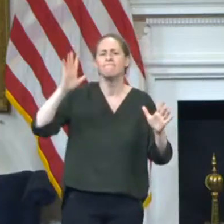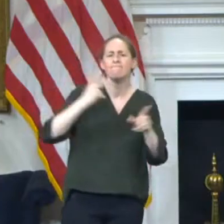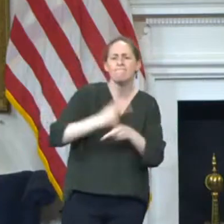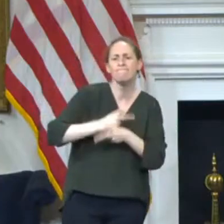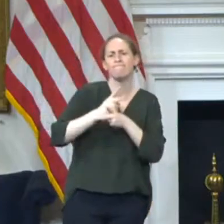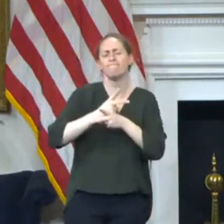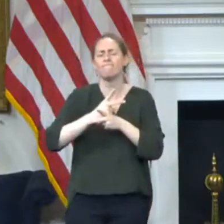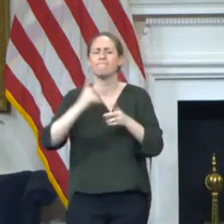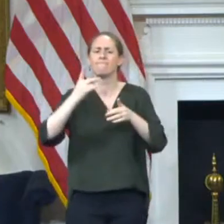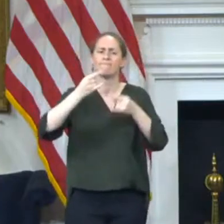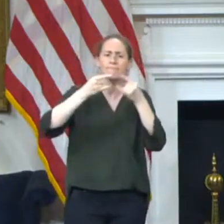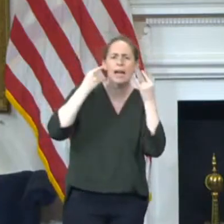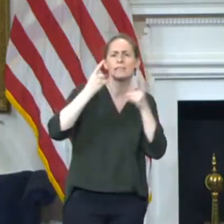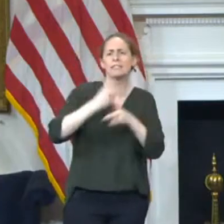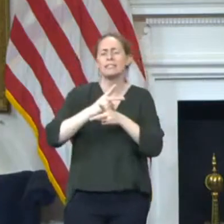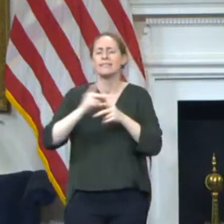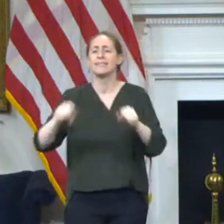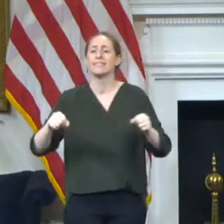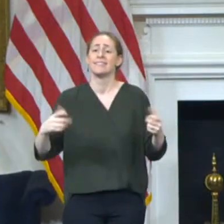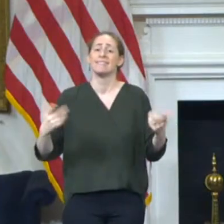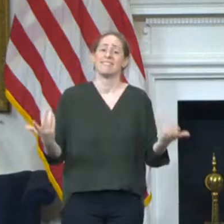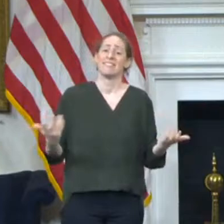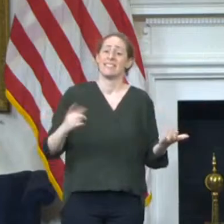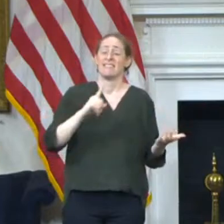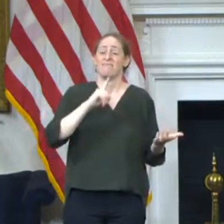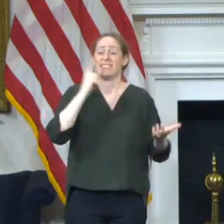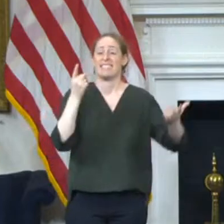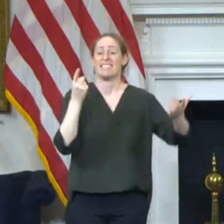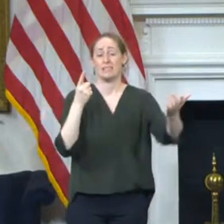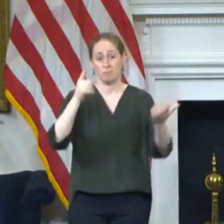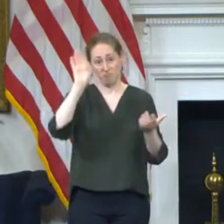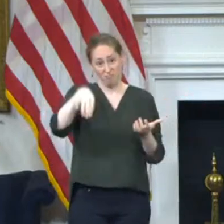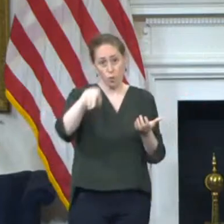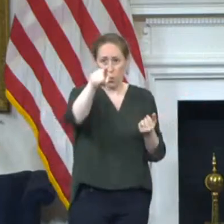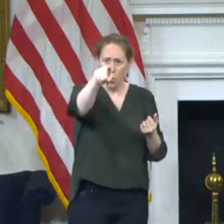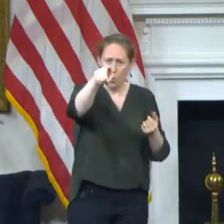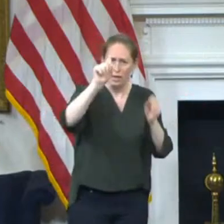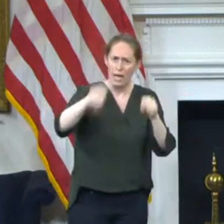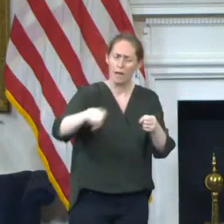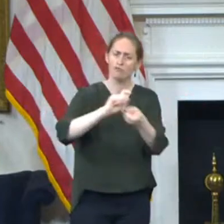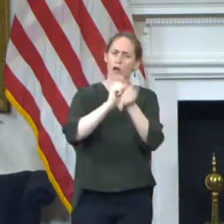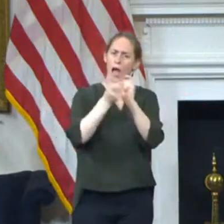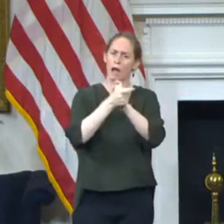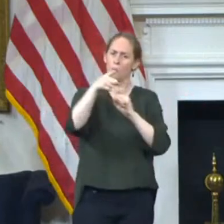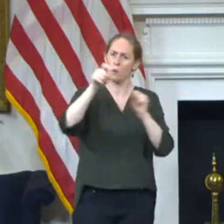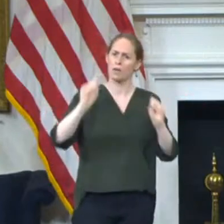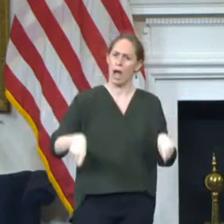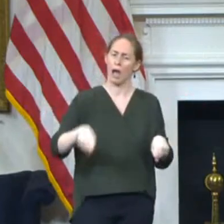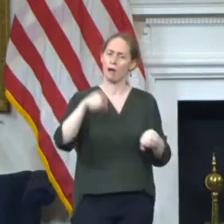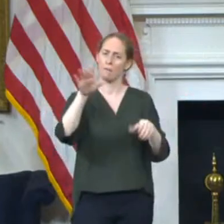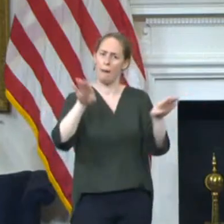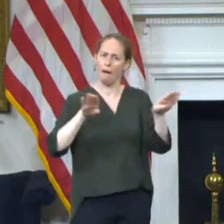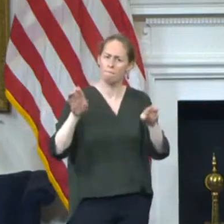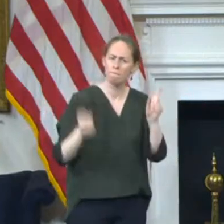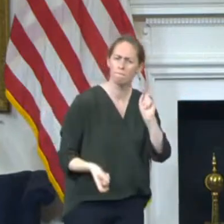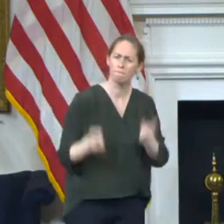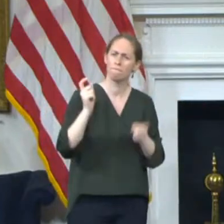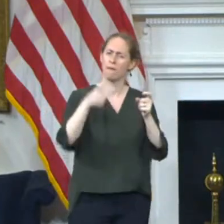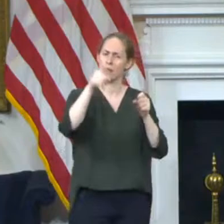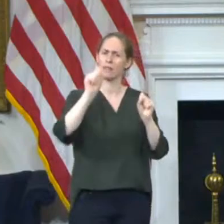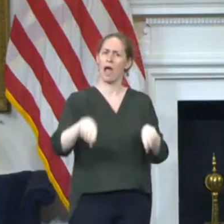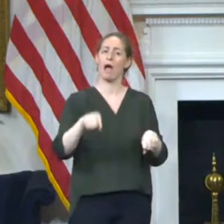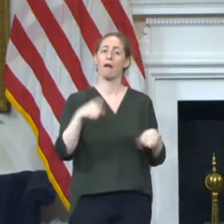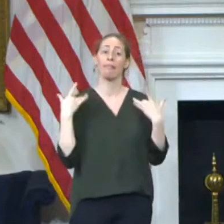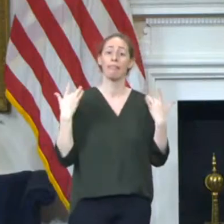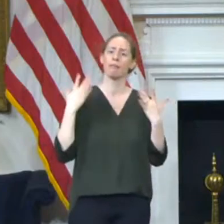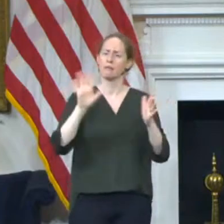We're telling you again that you really can change the trajectory of those numbers, and we really did